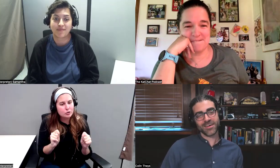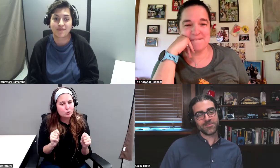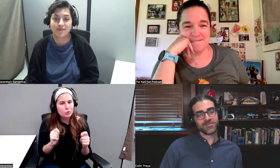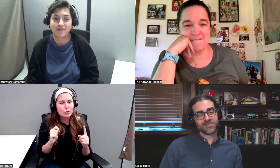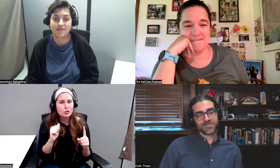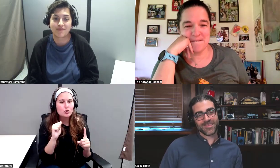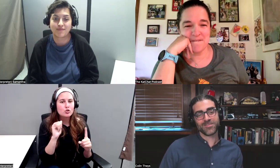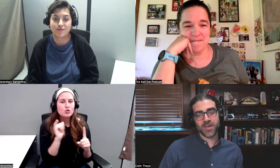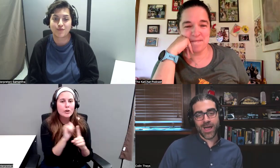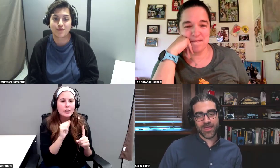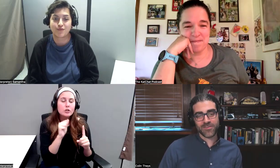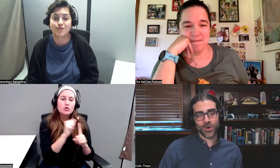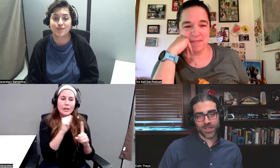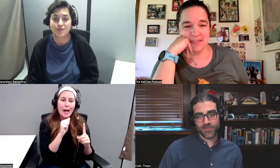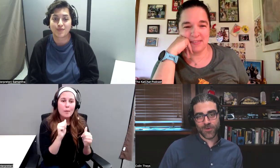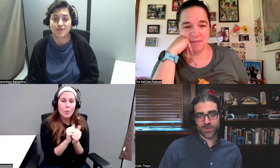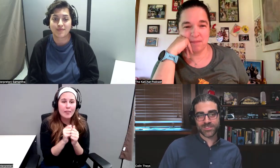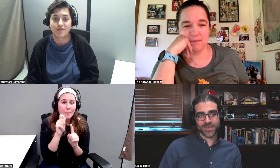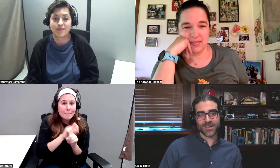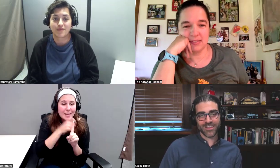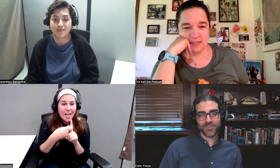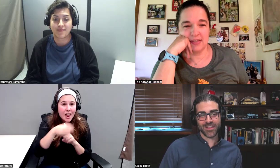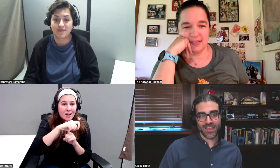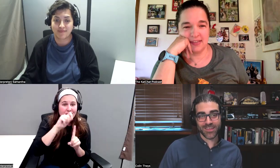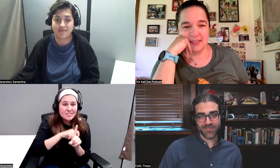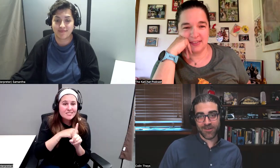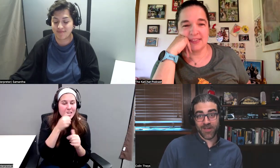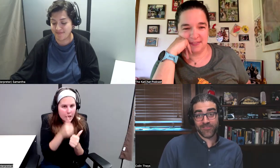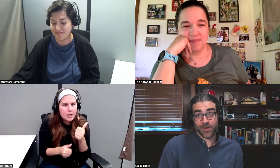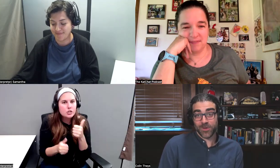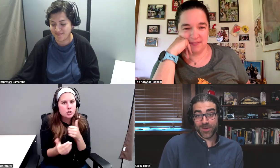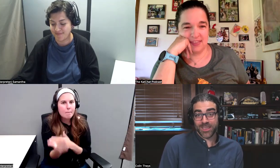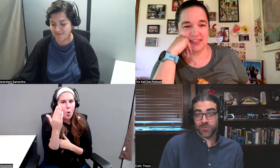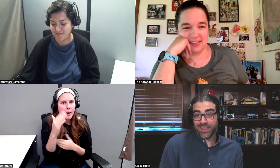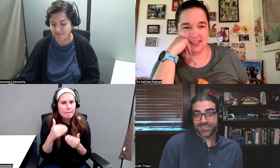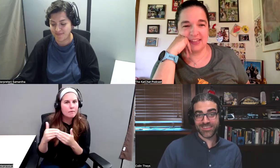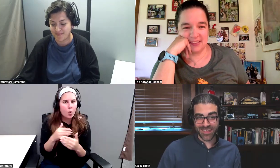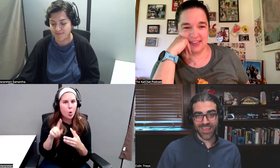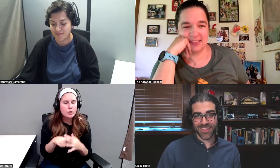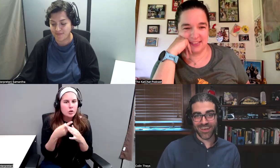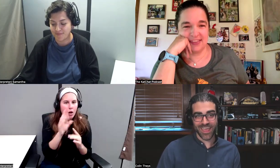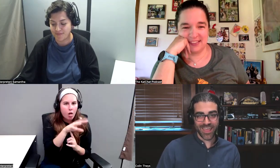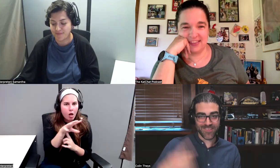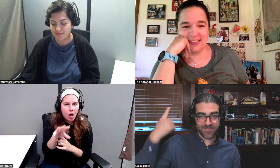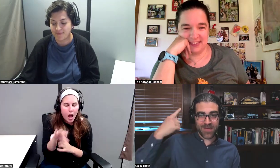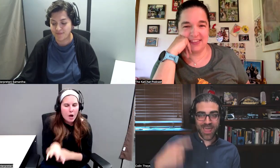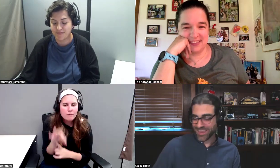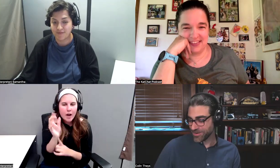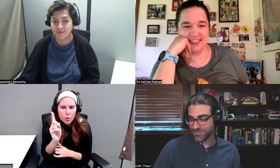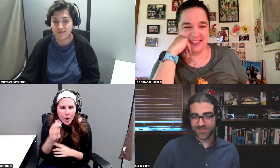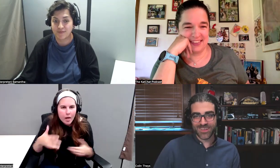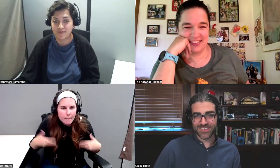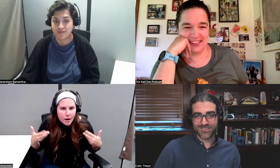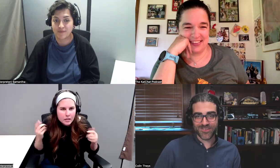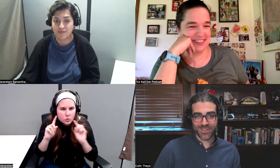bananas. I just go out every morning before we would start and try to like I found where the monkeys went, and then I had this backpack, and I